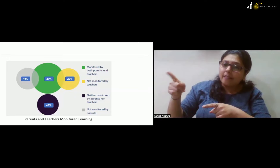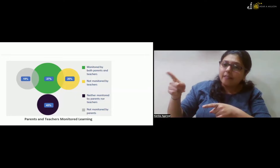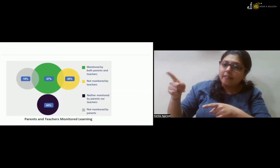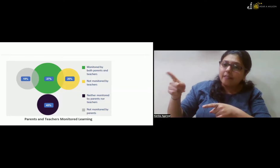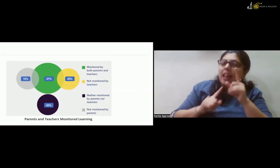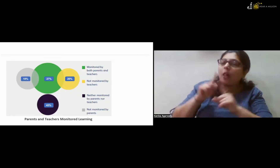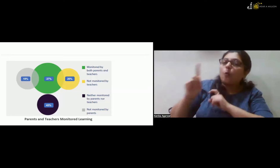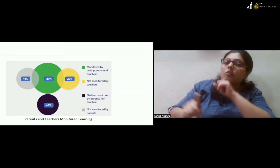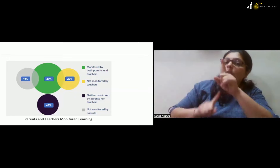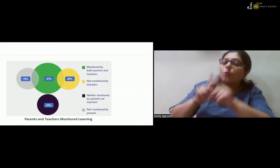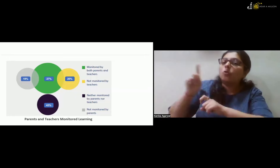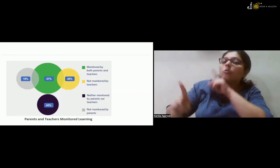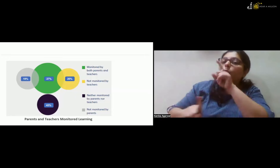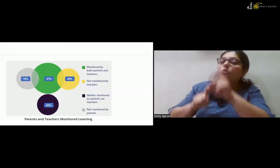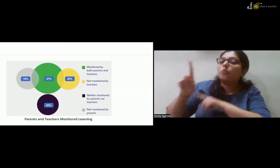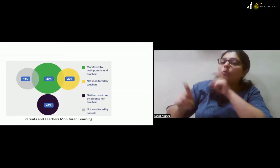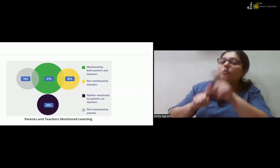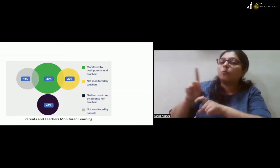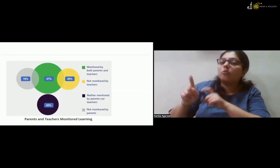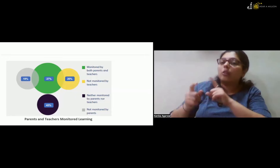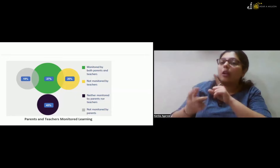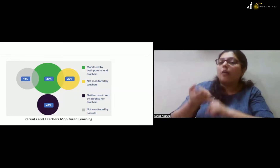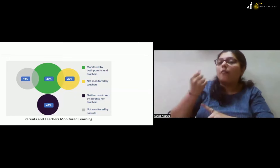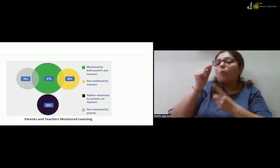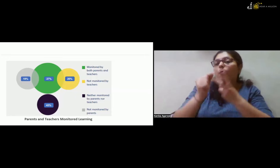Are the kids going home and doing their work?